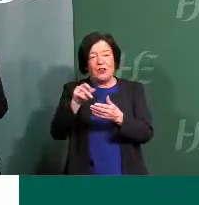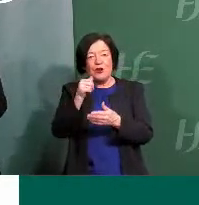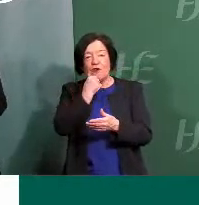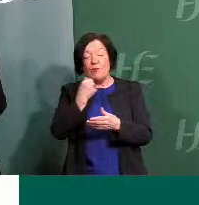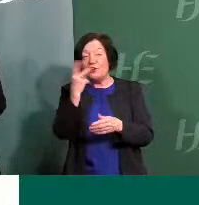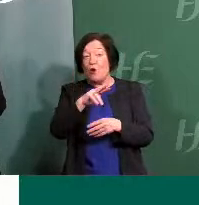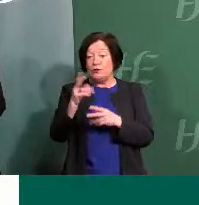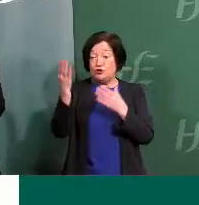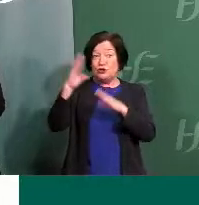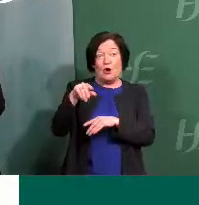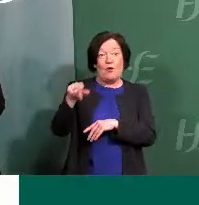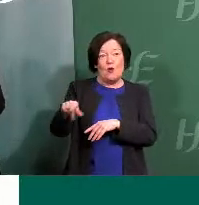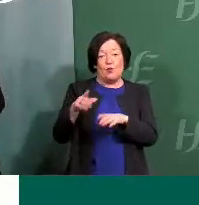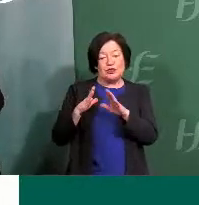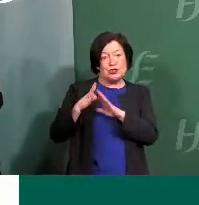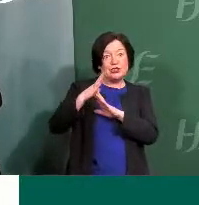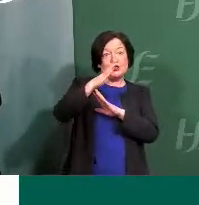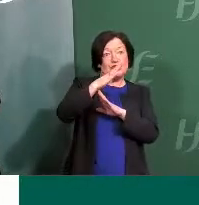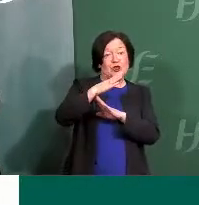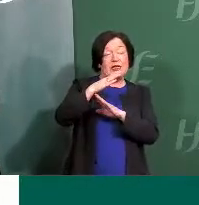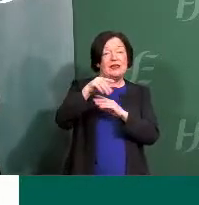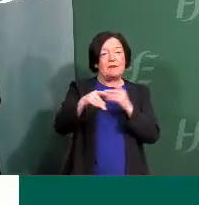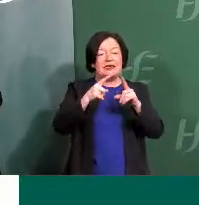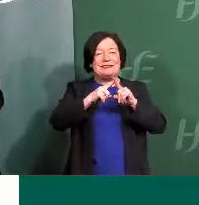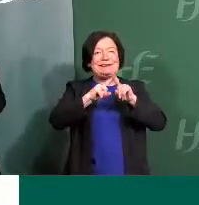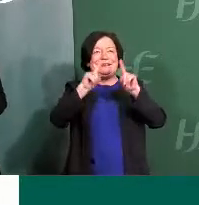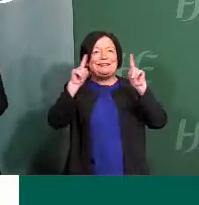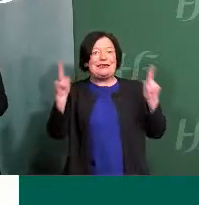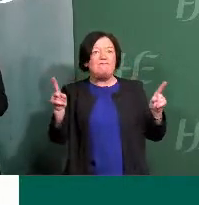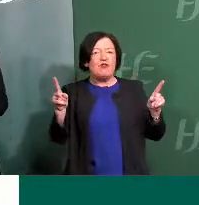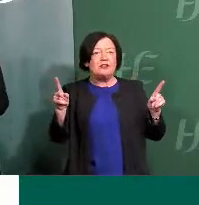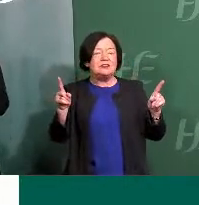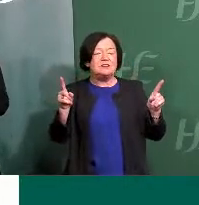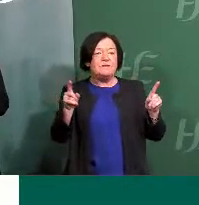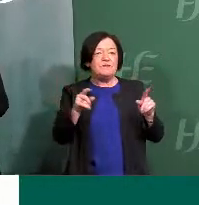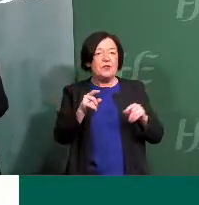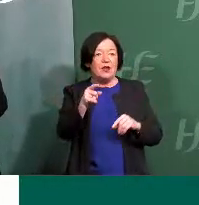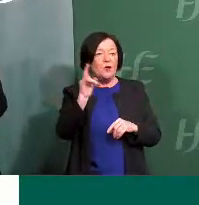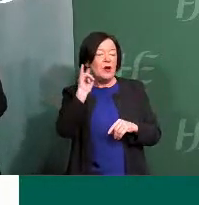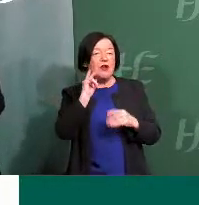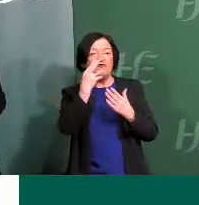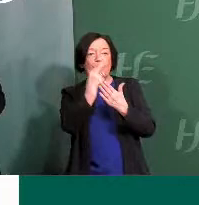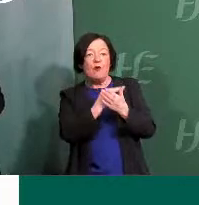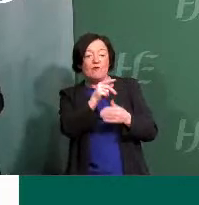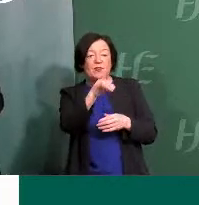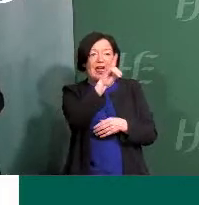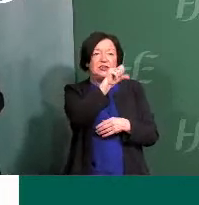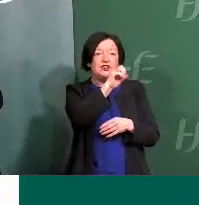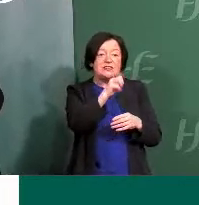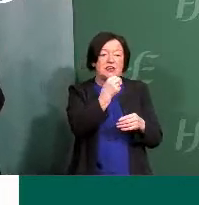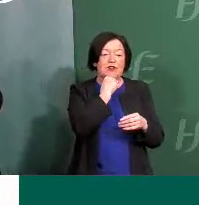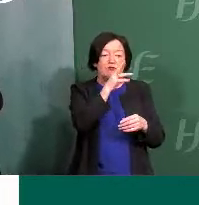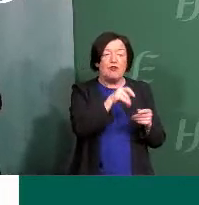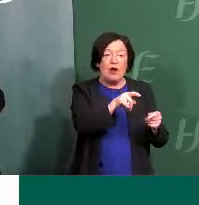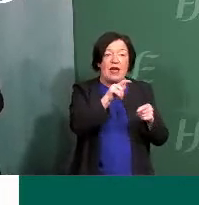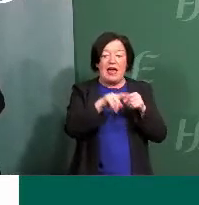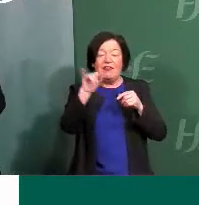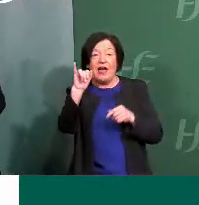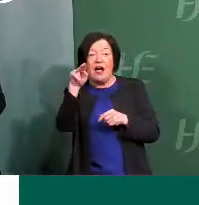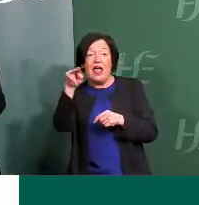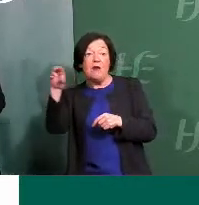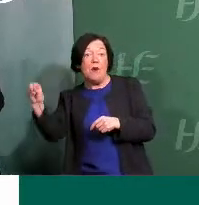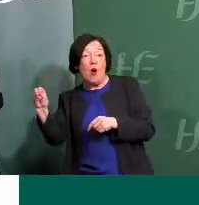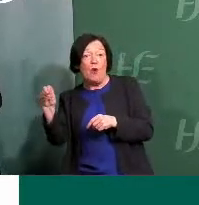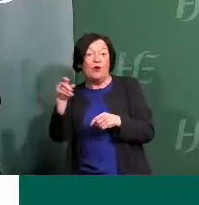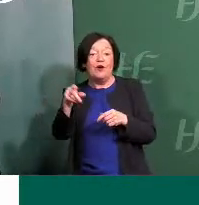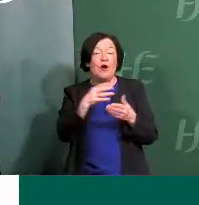show this one, which is the surge. And this is really what makes the difference. And it's the difference that we hear reported between the HSE trolley count often and the INMO trolley count in